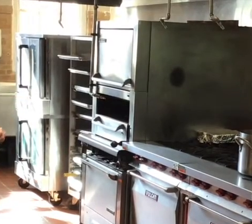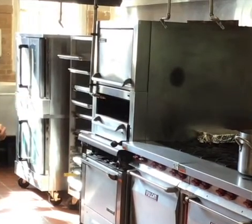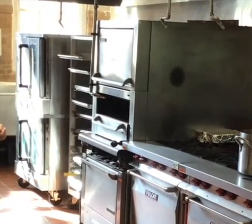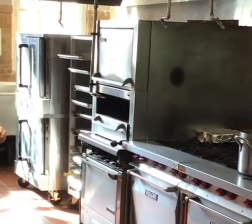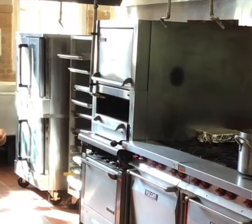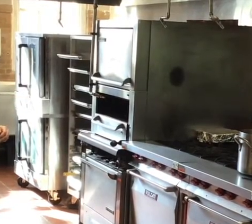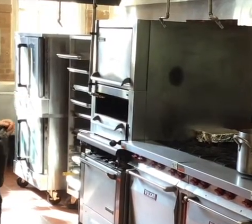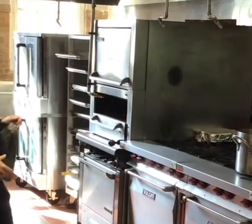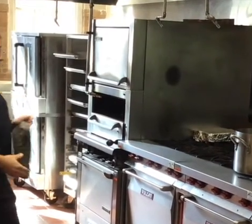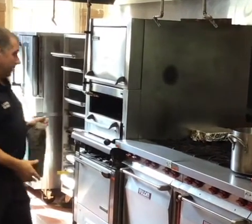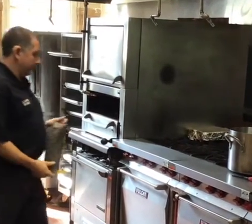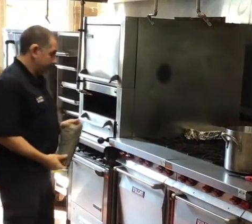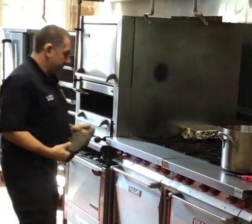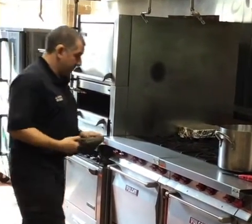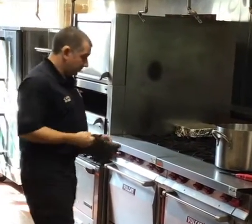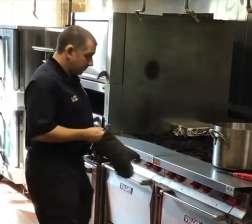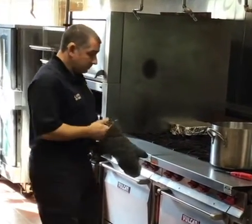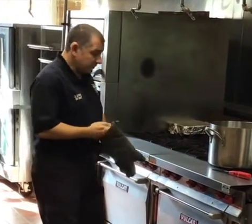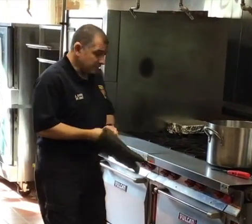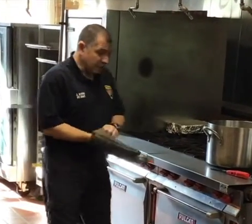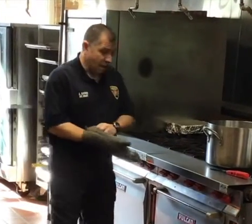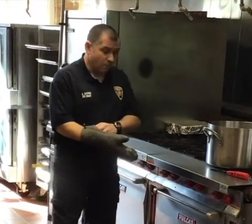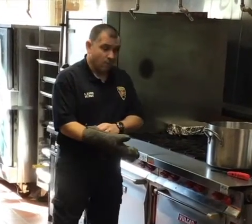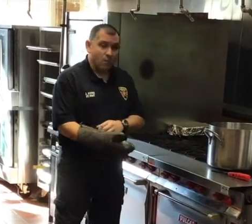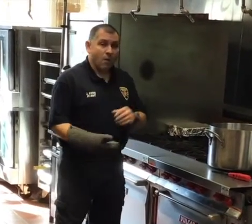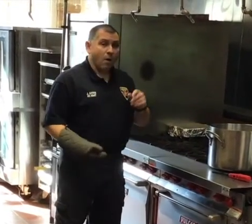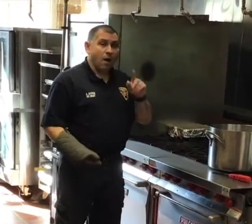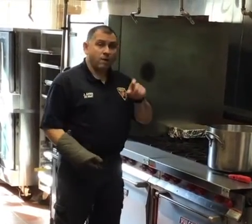when you're at home, don't play around near the oven, okay?